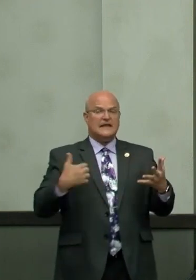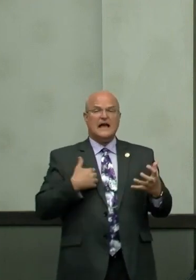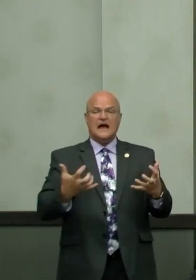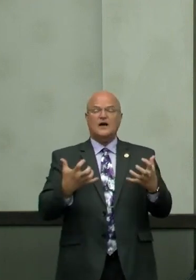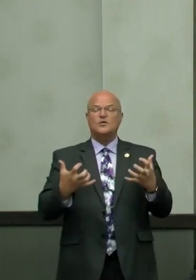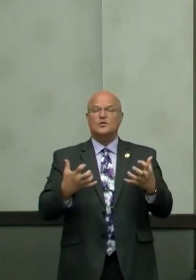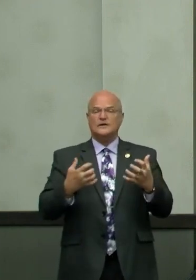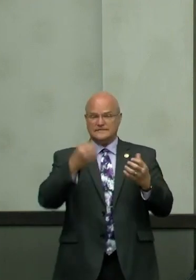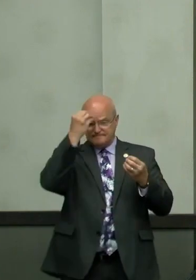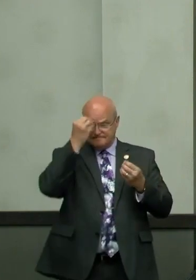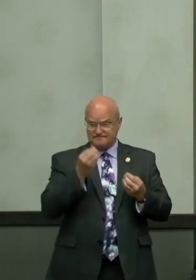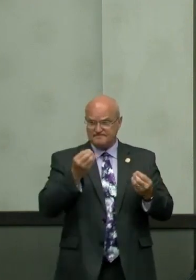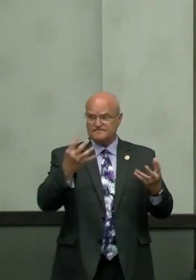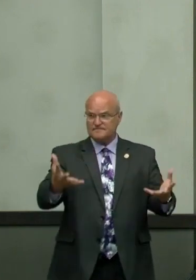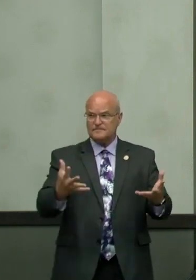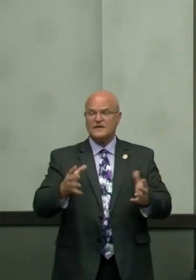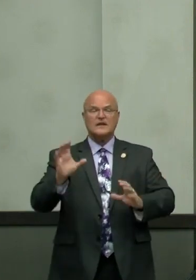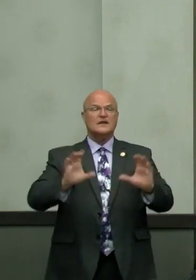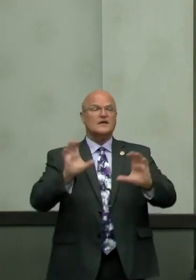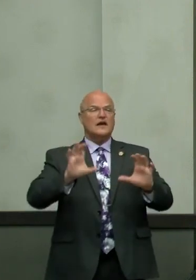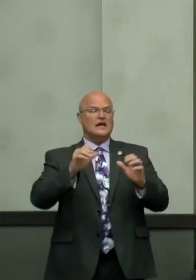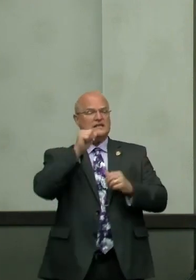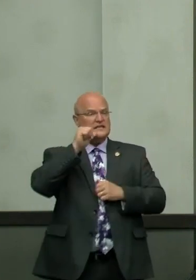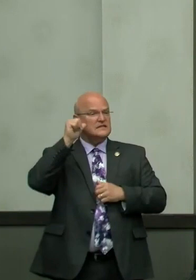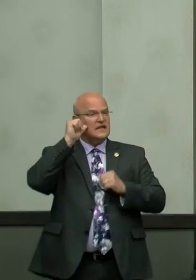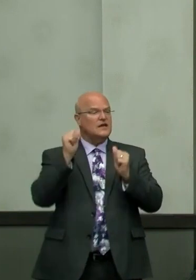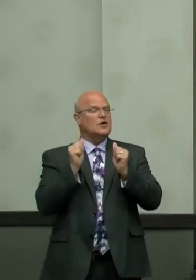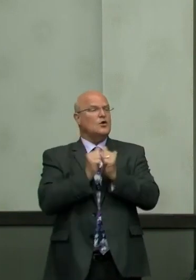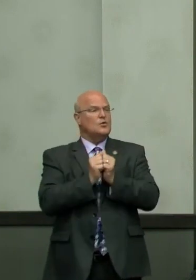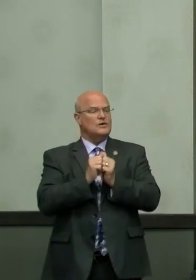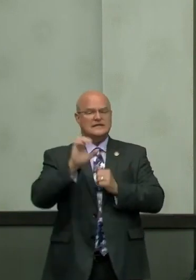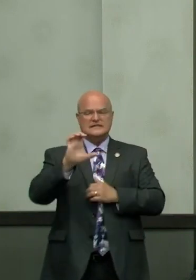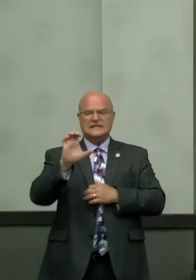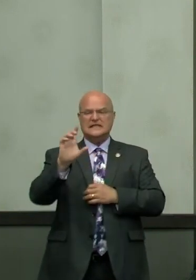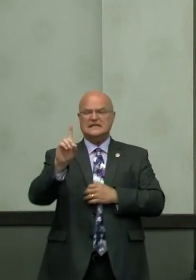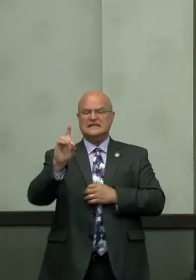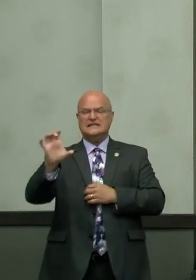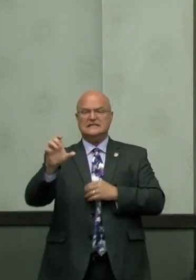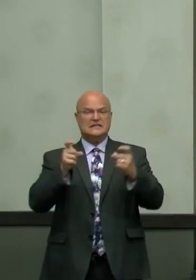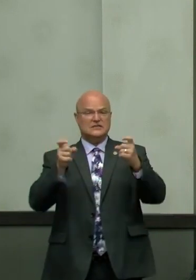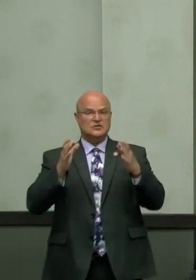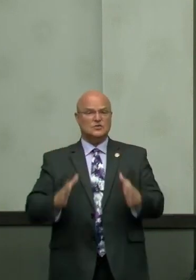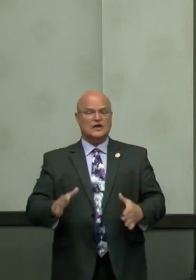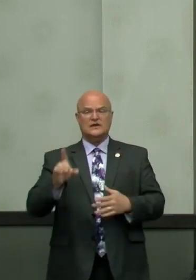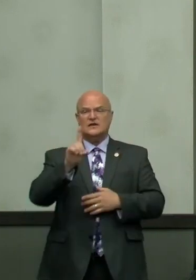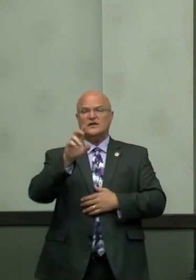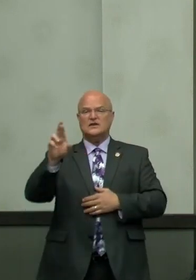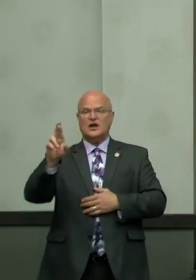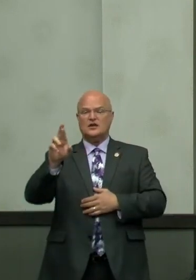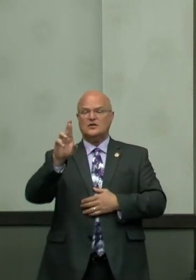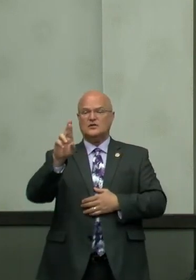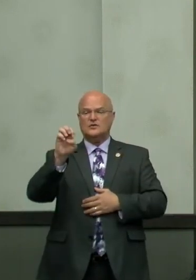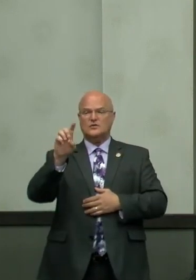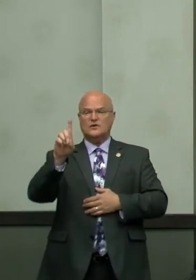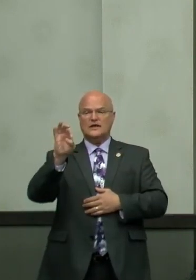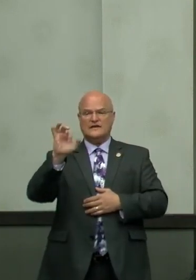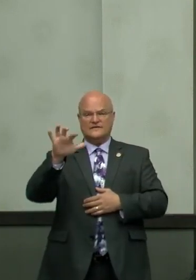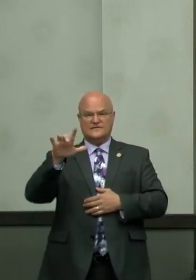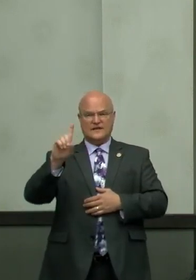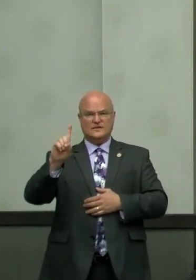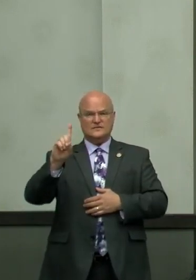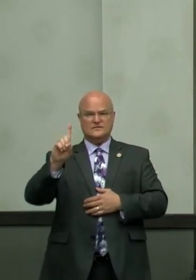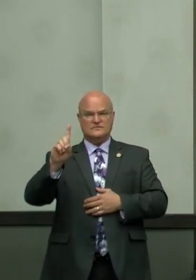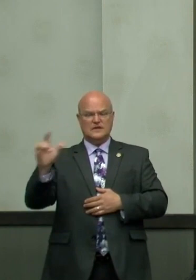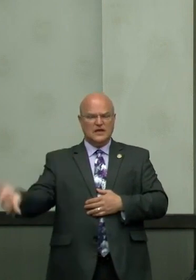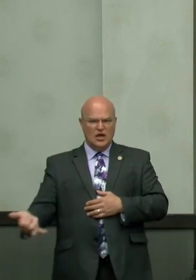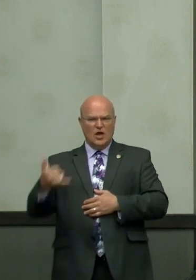wanted to relate to you was a conversation I had yesterday with CDC Director Dr. Robert Redfield. He gave